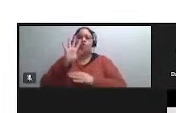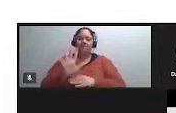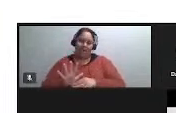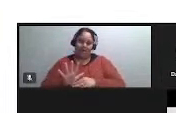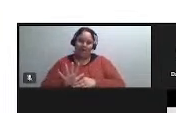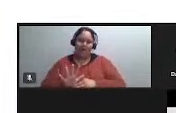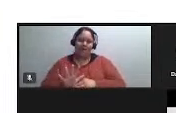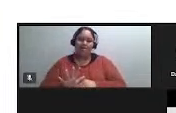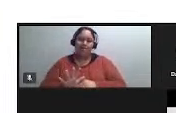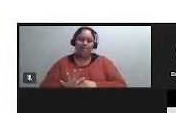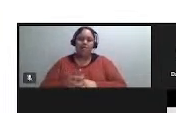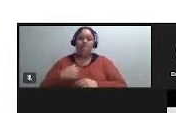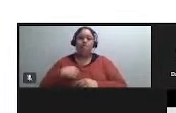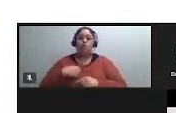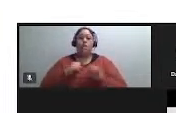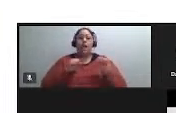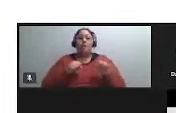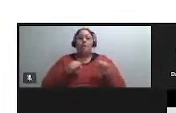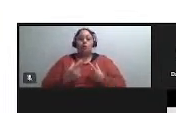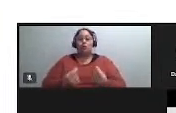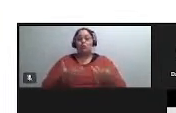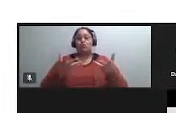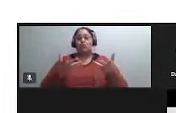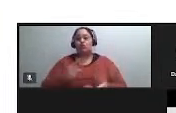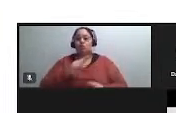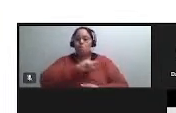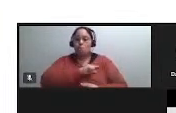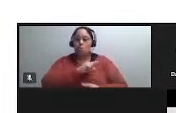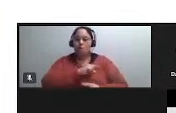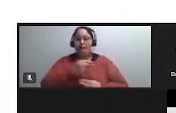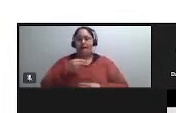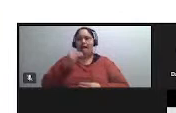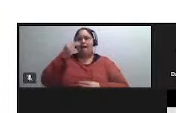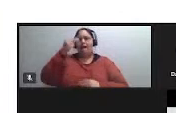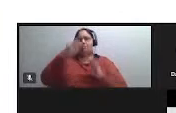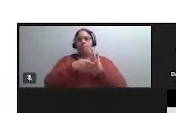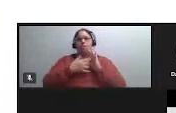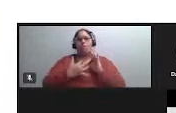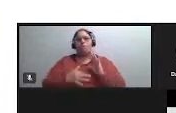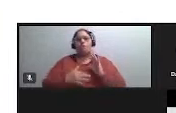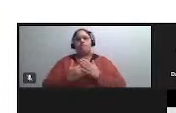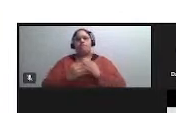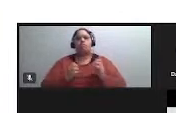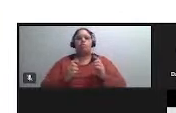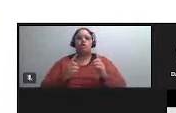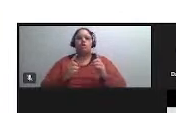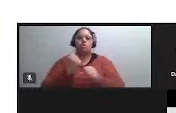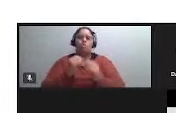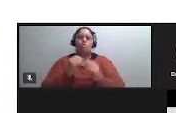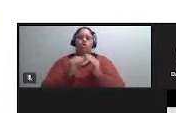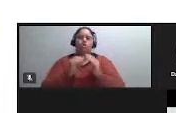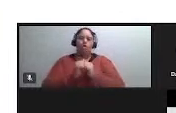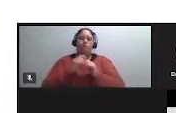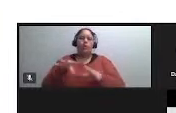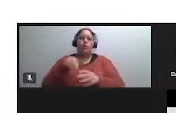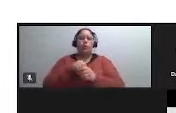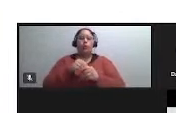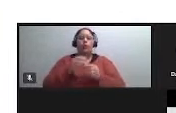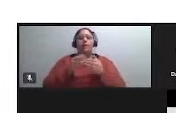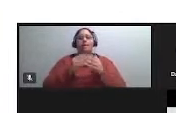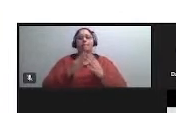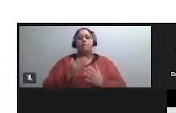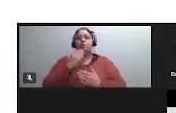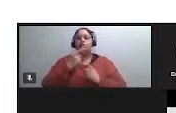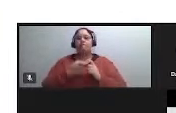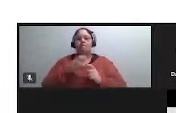We were able to exceed this because of a quite high demand in this year for education workshops, including from members of